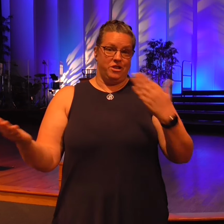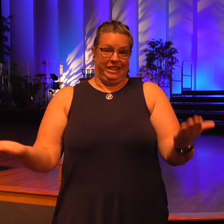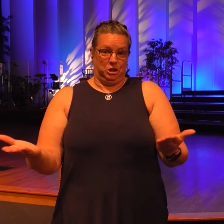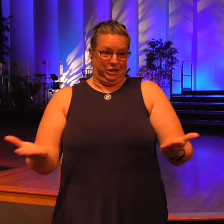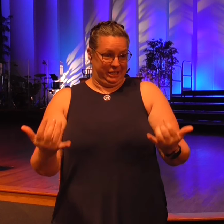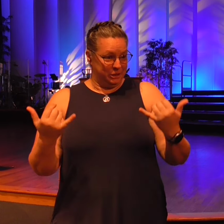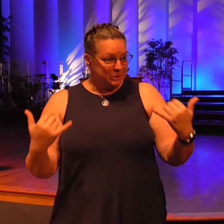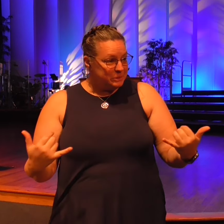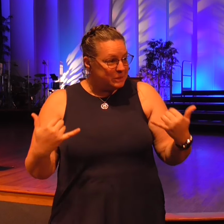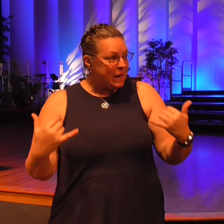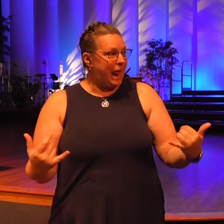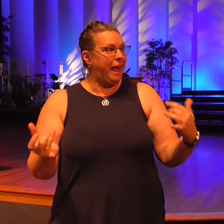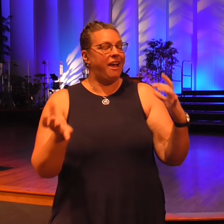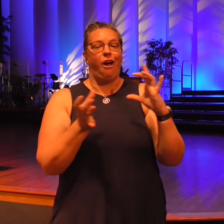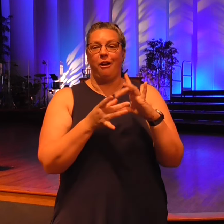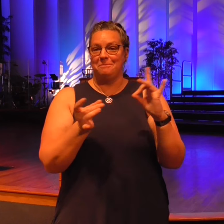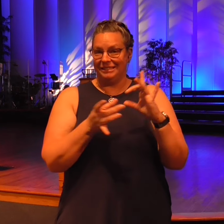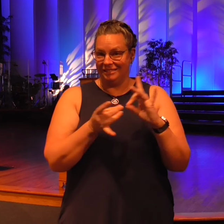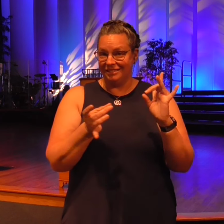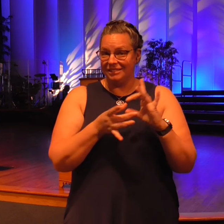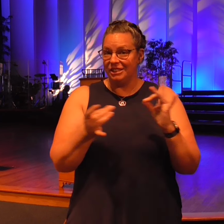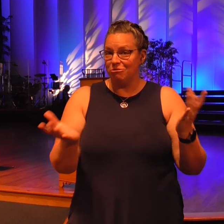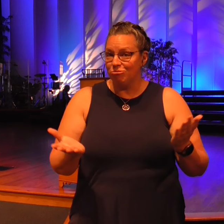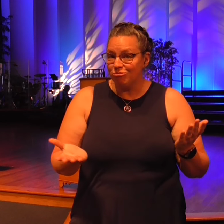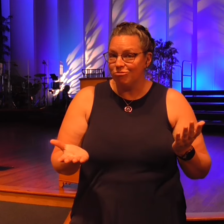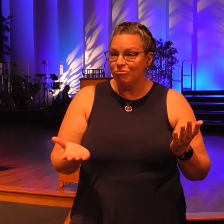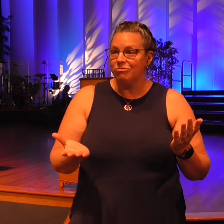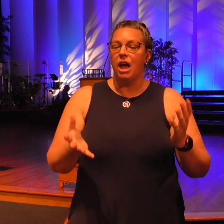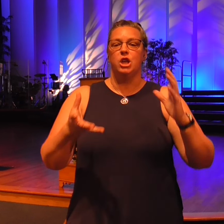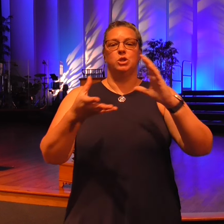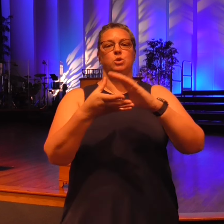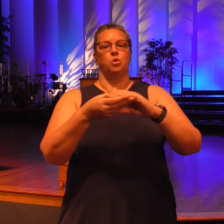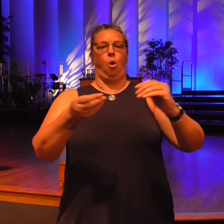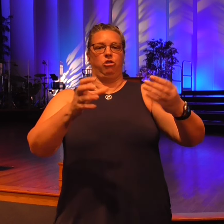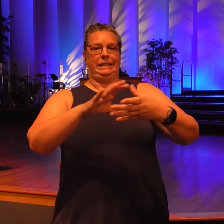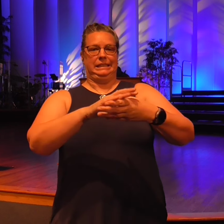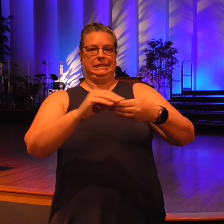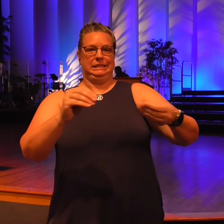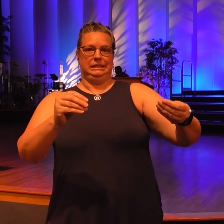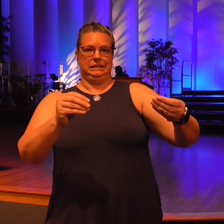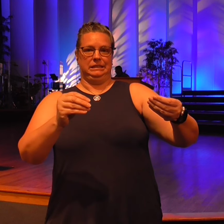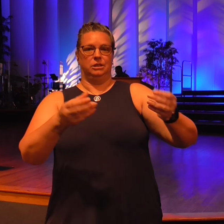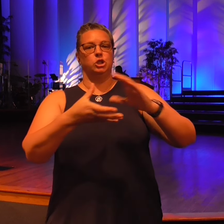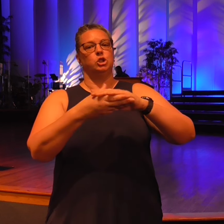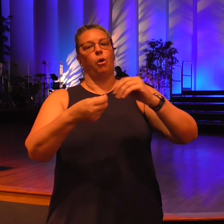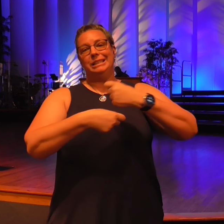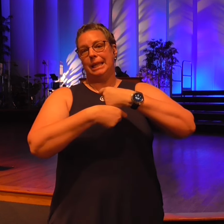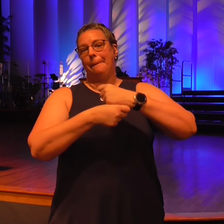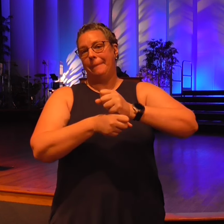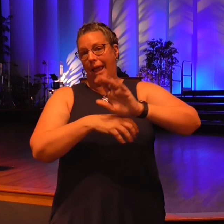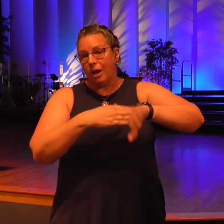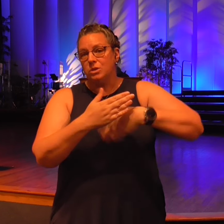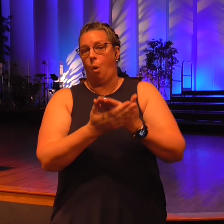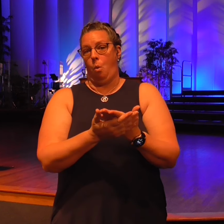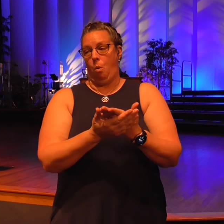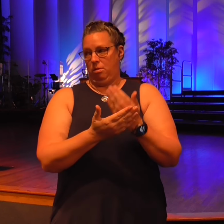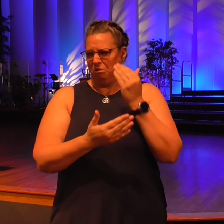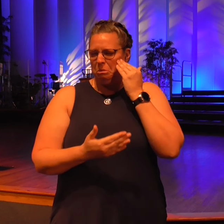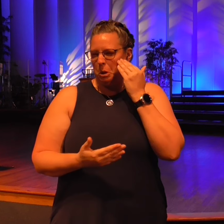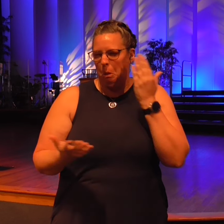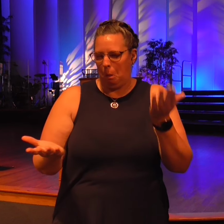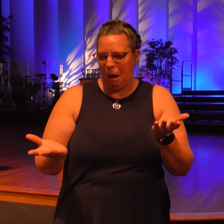today. Our message is on stories, the stories that make us whole. You know how that